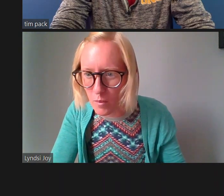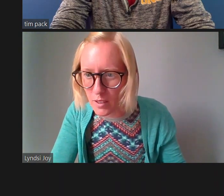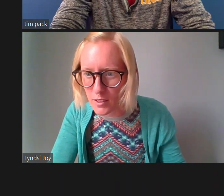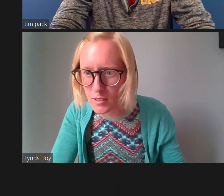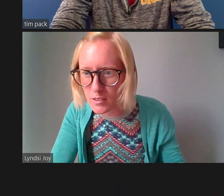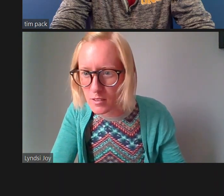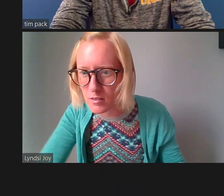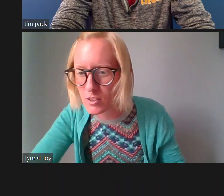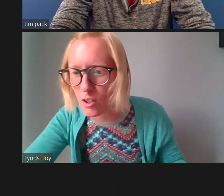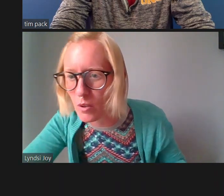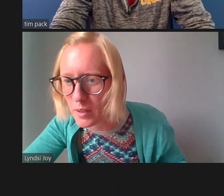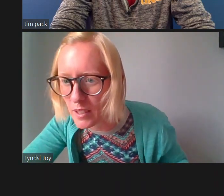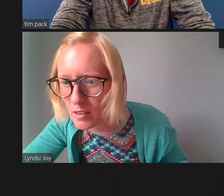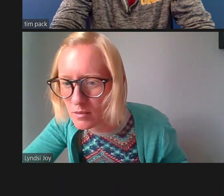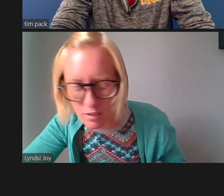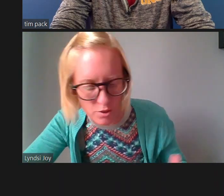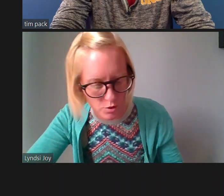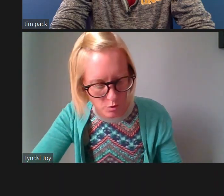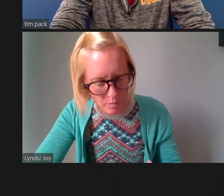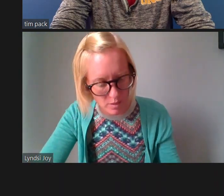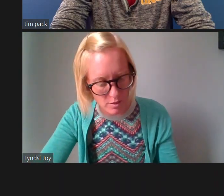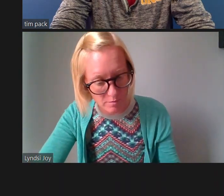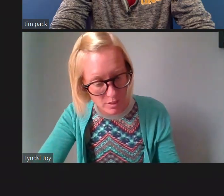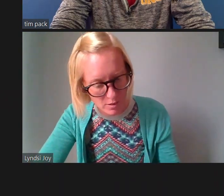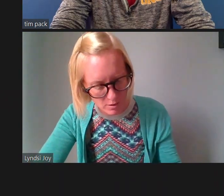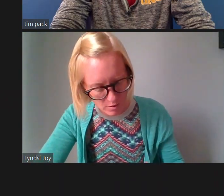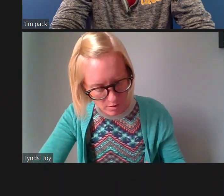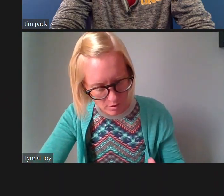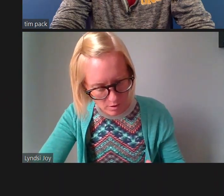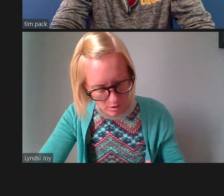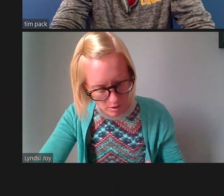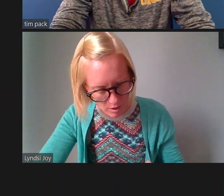So 12 minutes. So I'll just do 12 minutes.